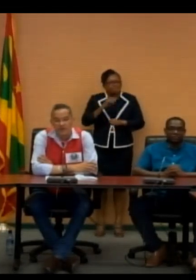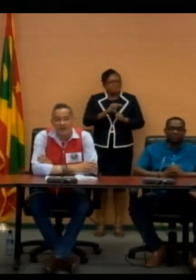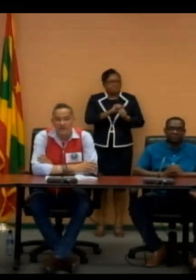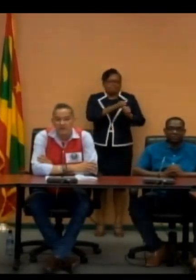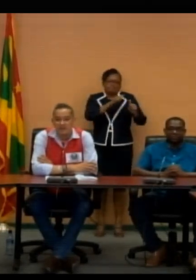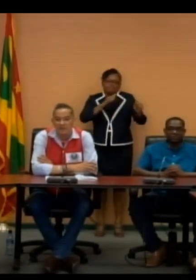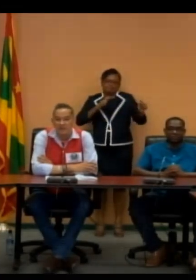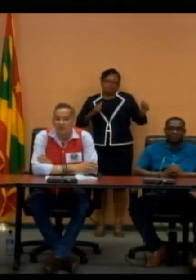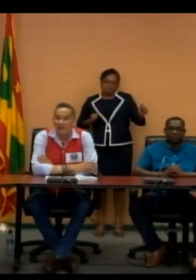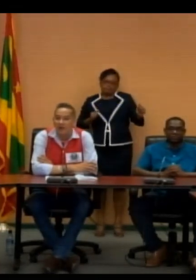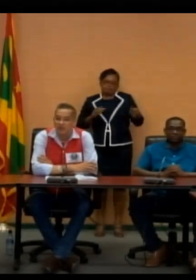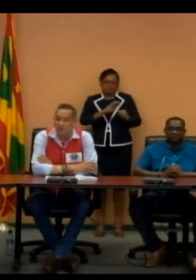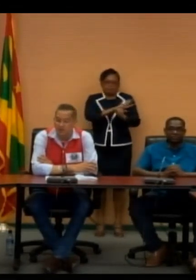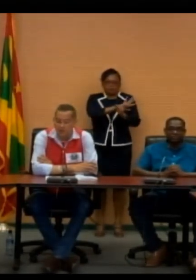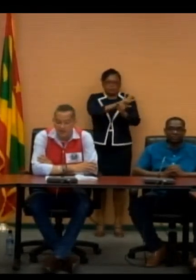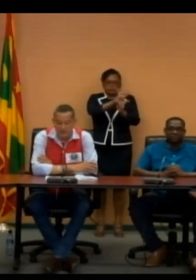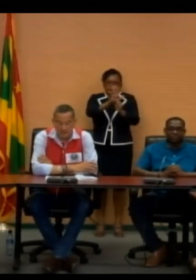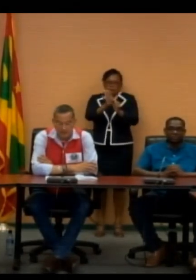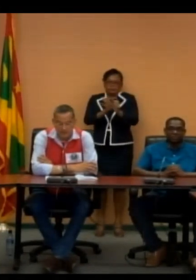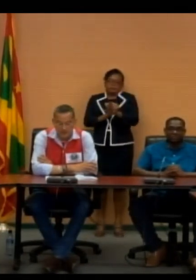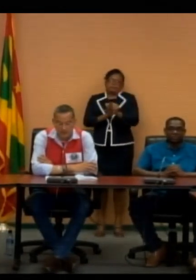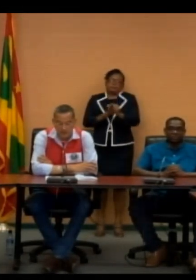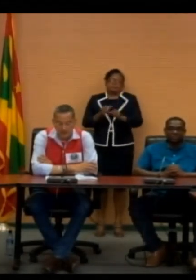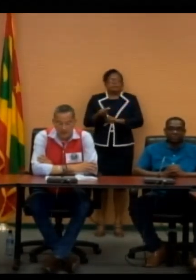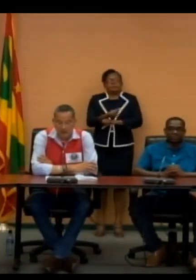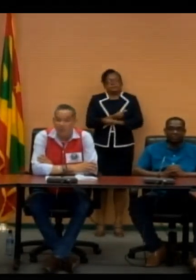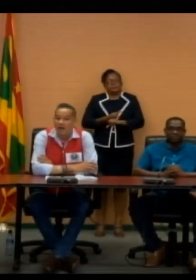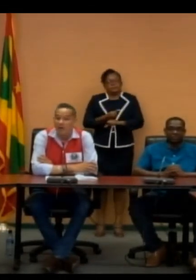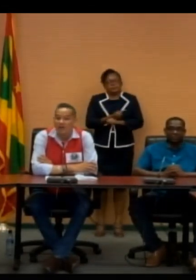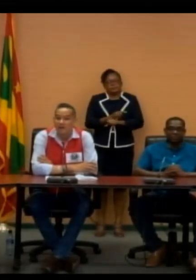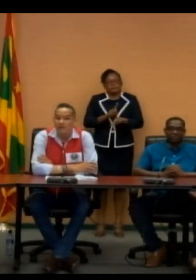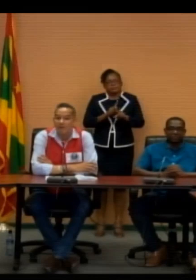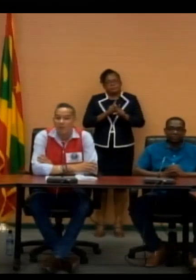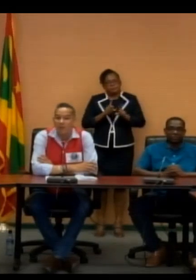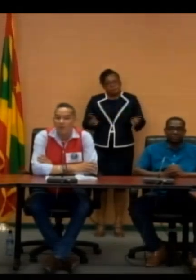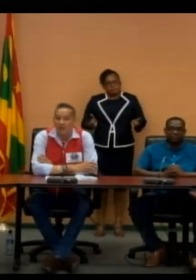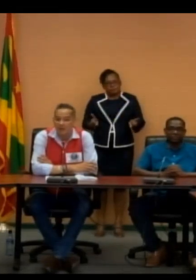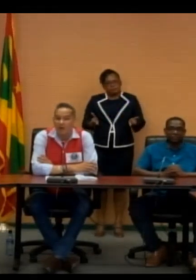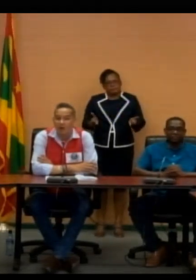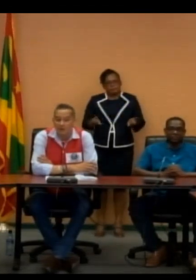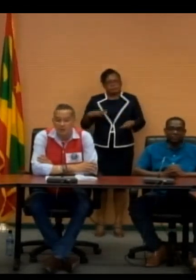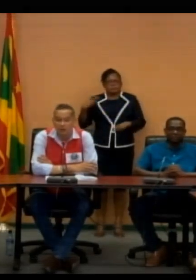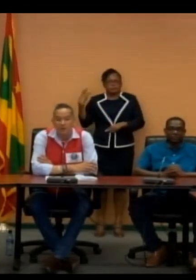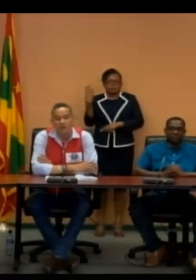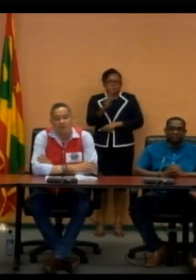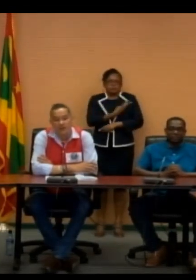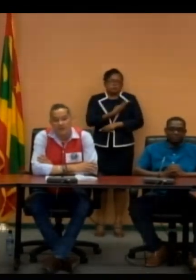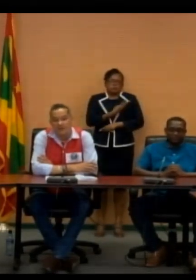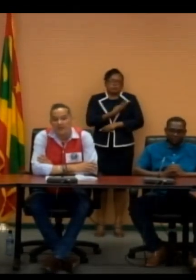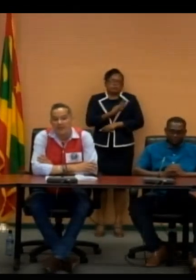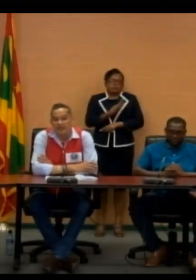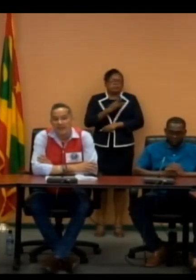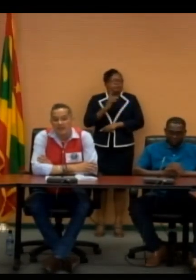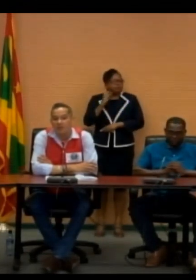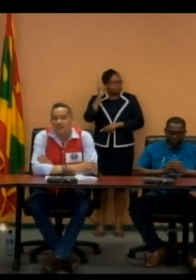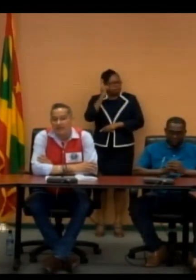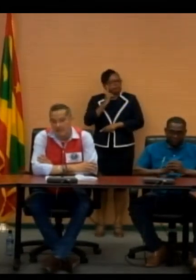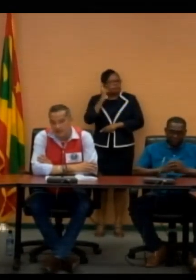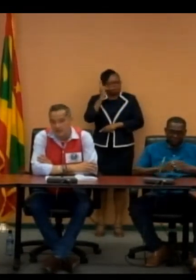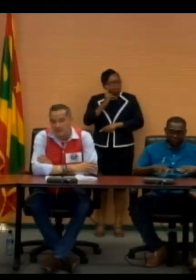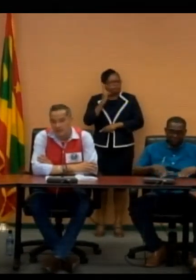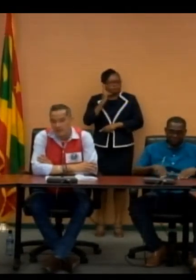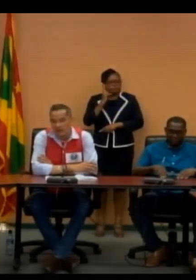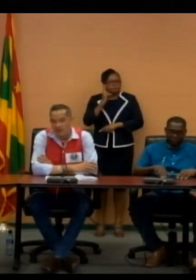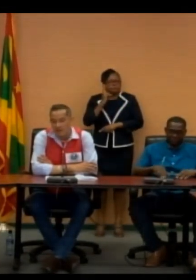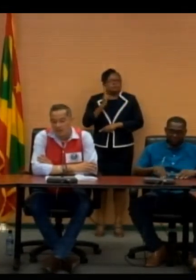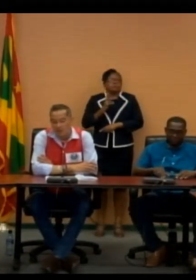of COVID-19 onto our shores. But however, we also were realistic in that those